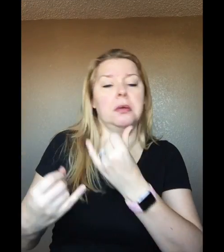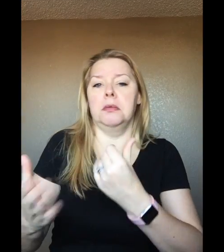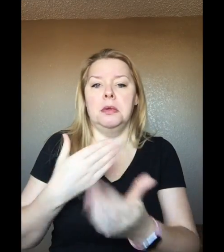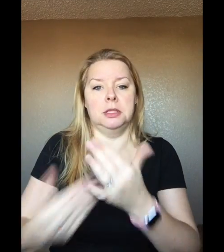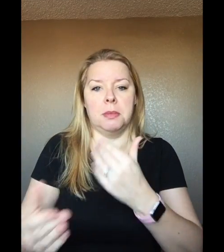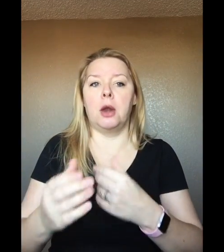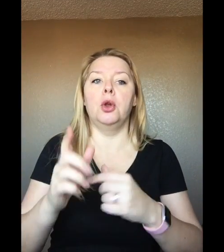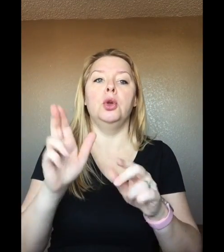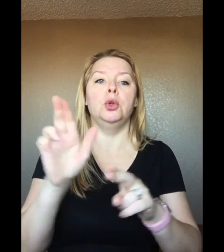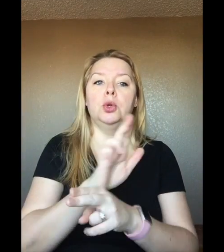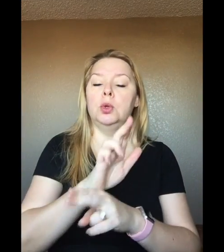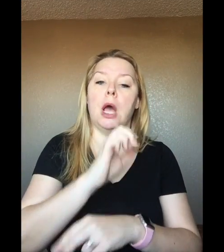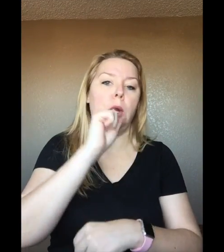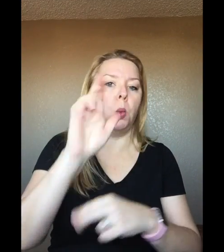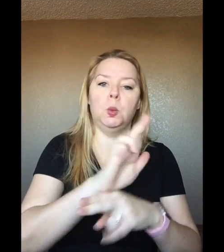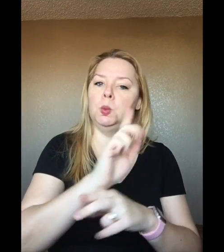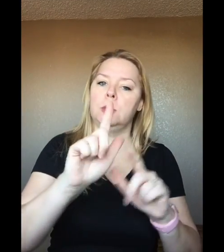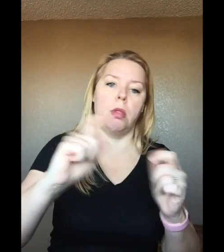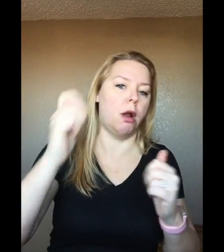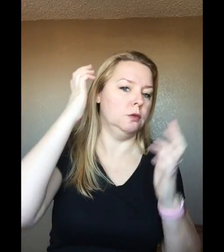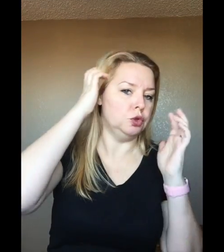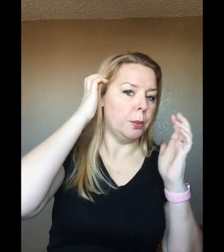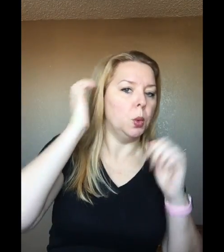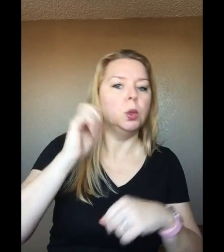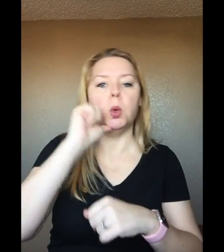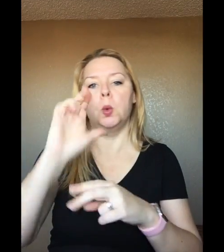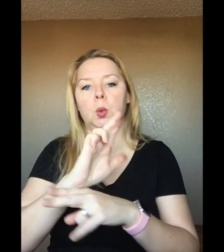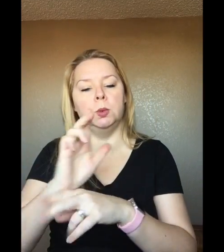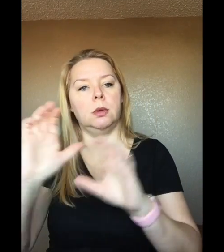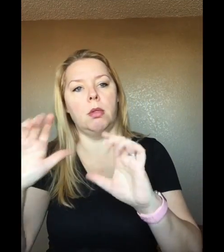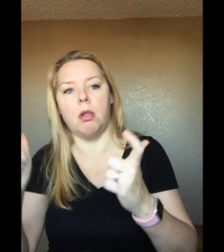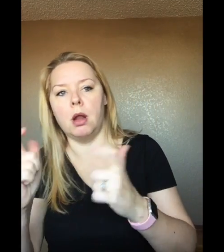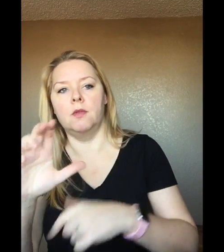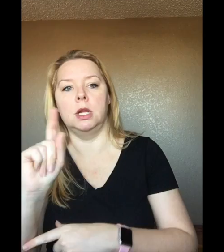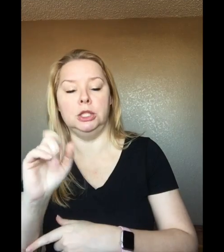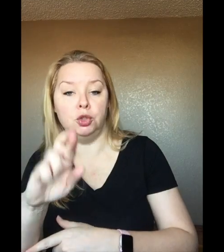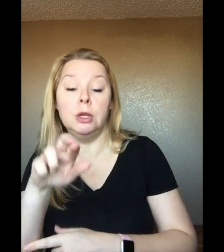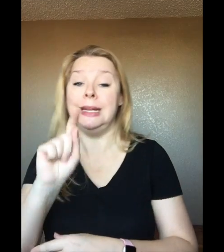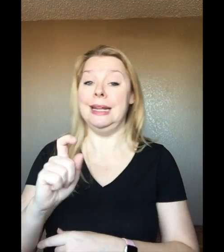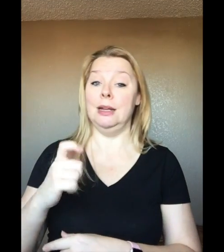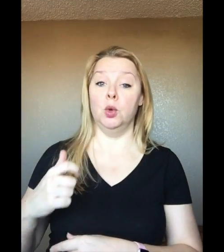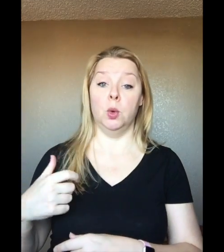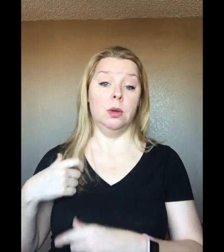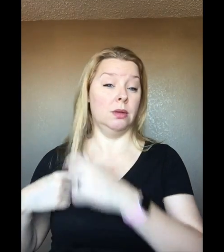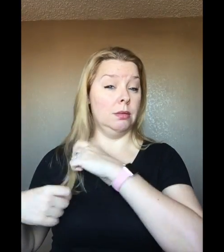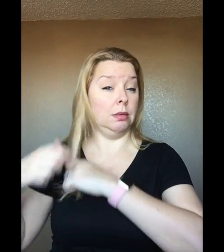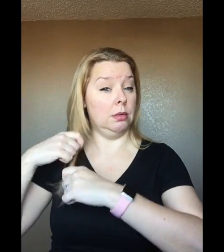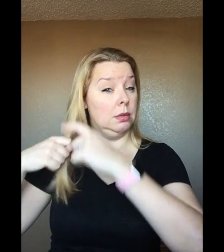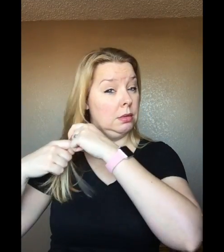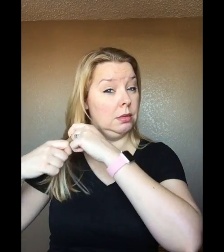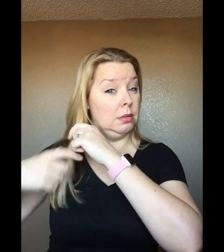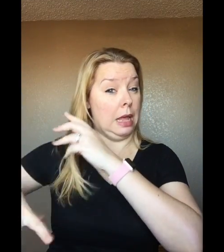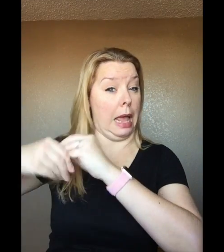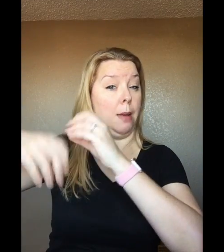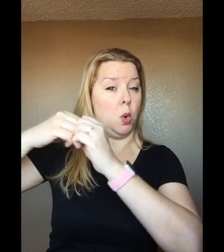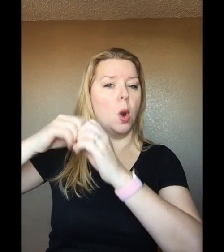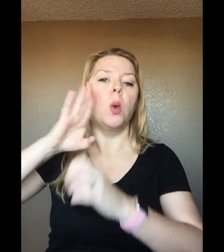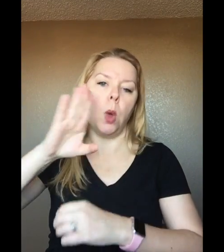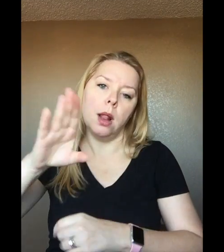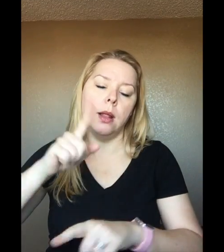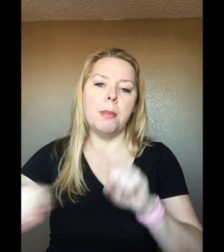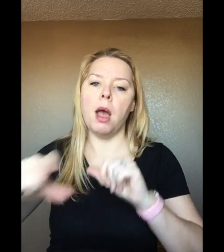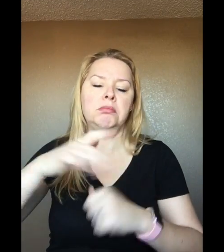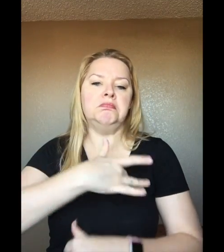out. So I don't use a lot of shampoo, I don't use a lot of conditioner. If I need to add a little bit more conditioner, I will, but I typically don't use a